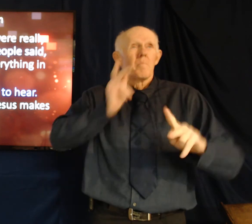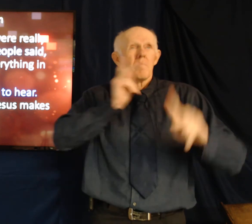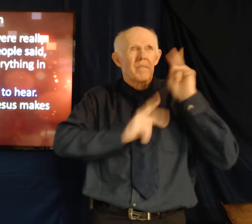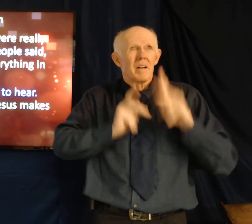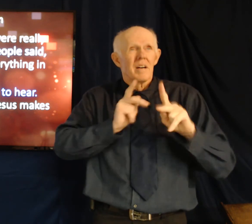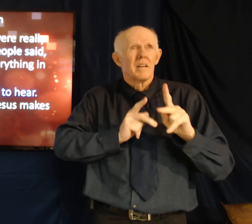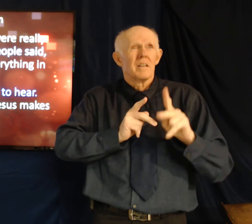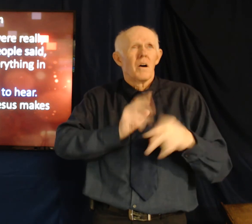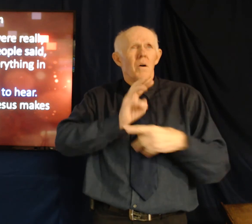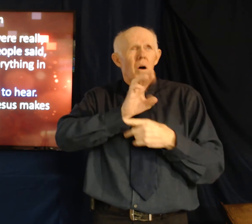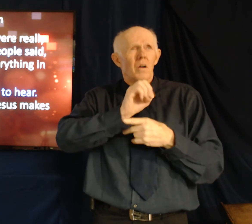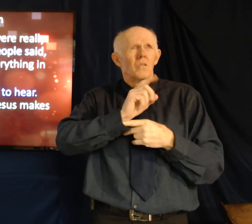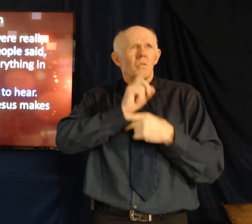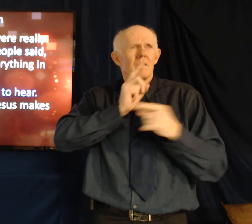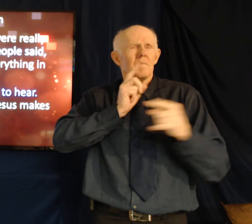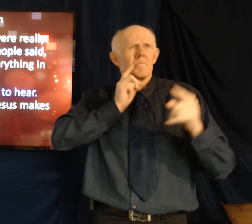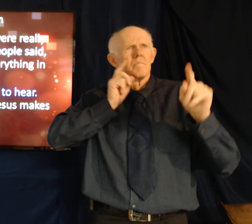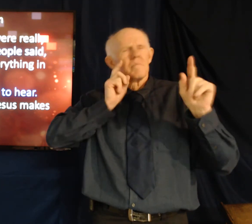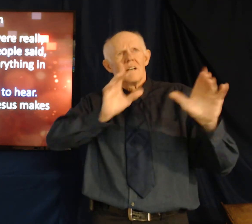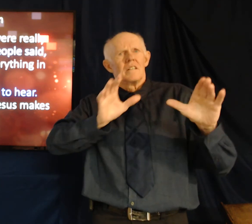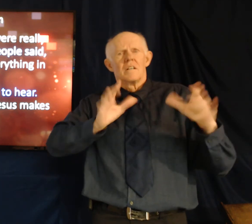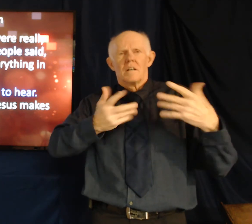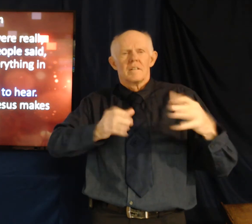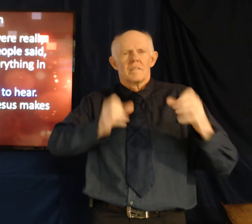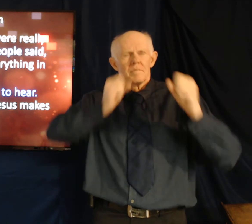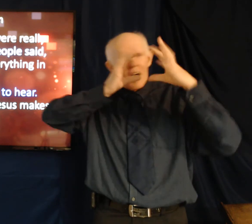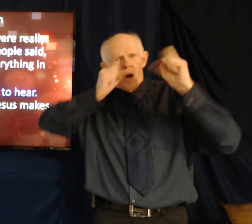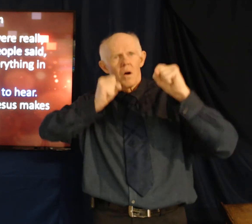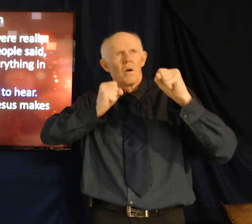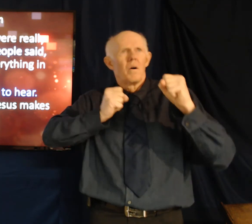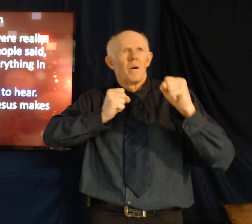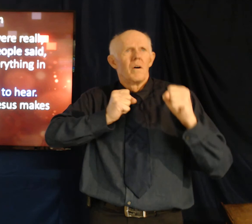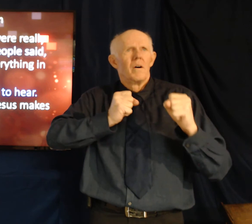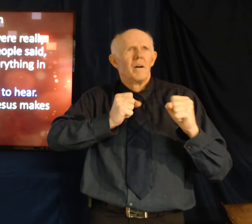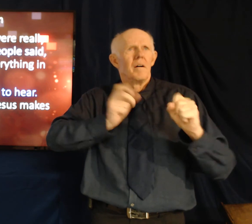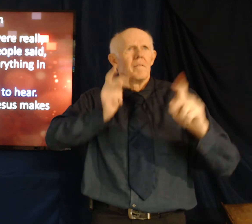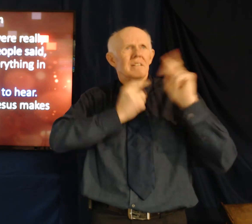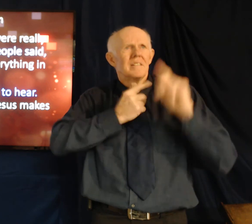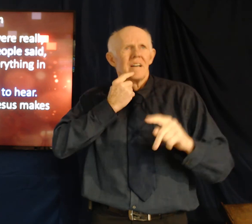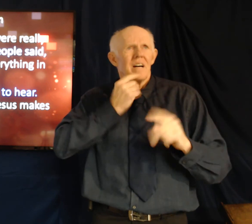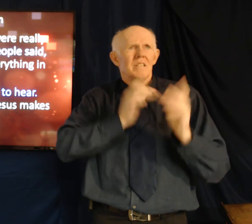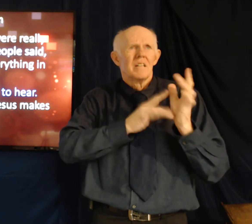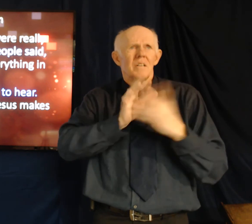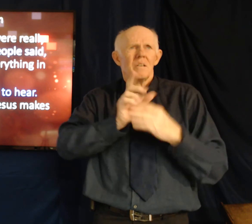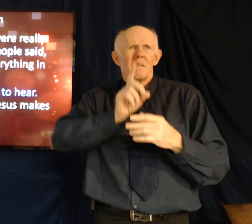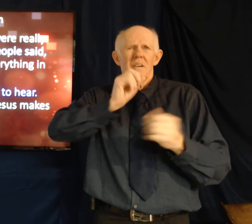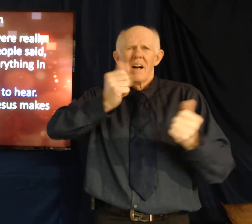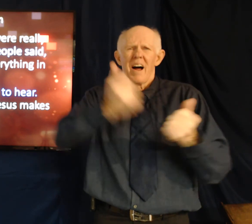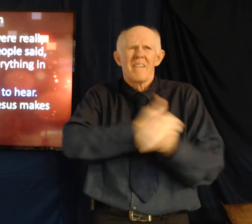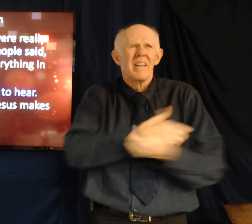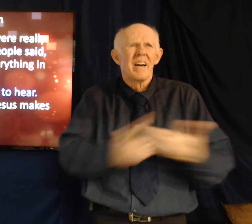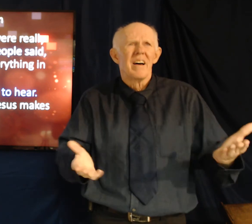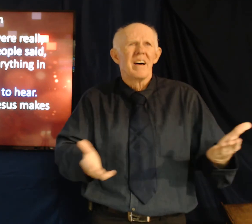Verse 37, the people were really amazed. The people said, Jesus does